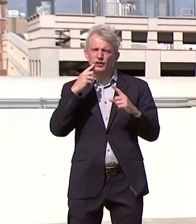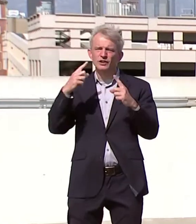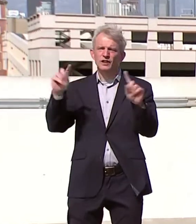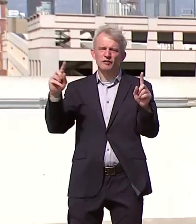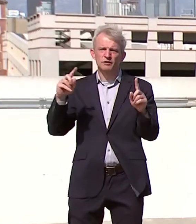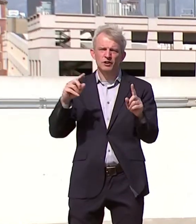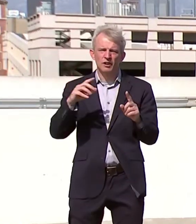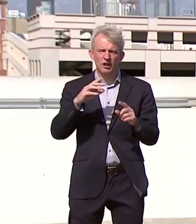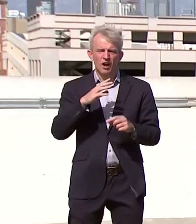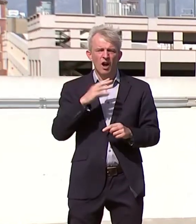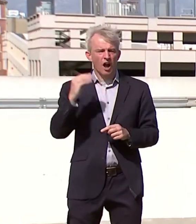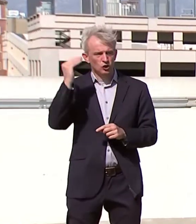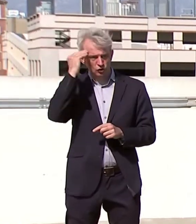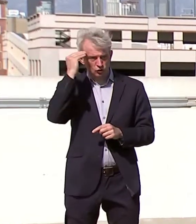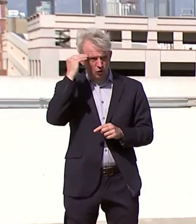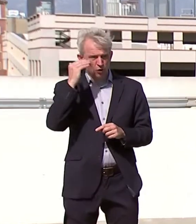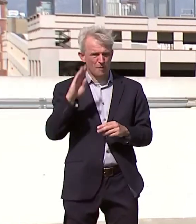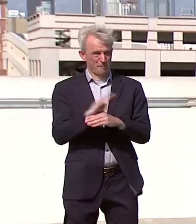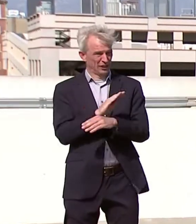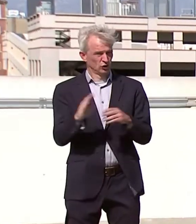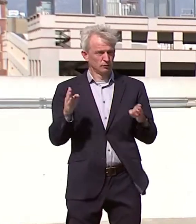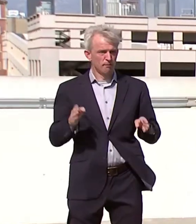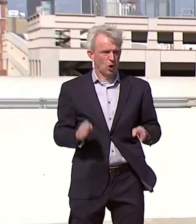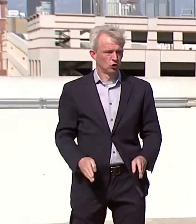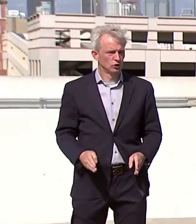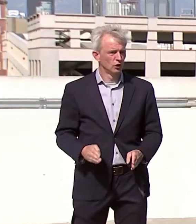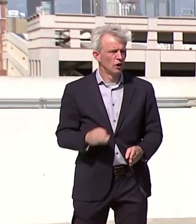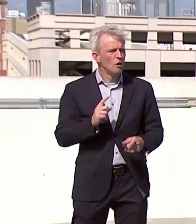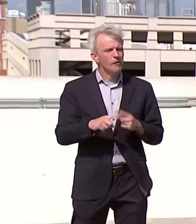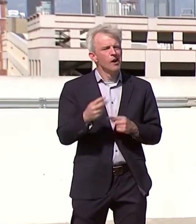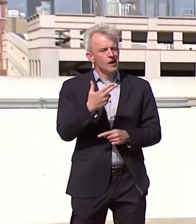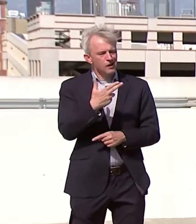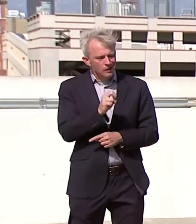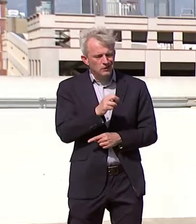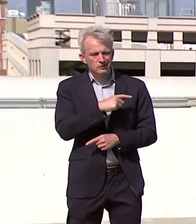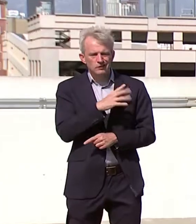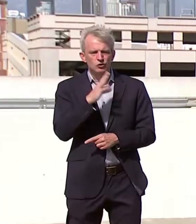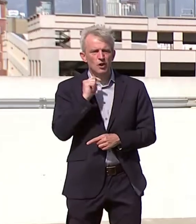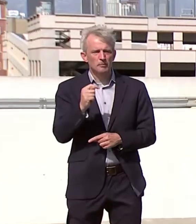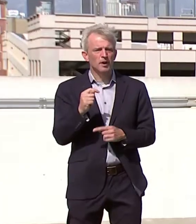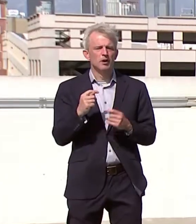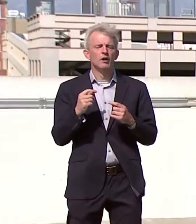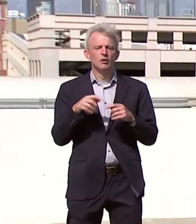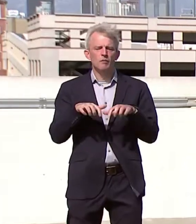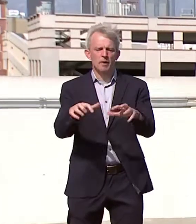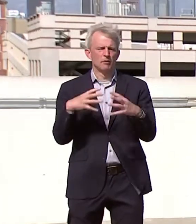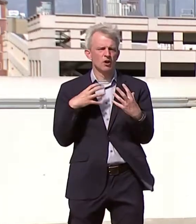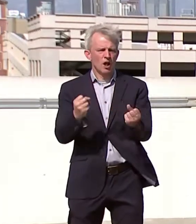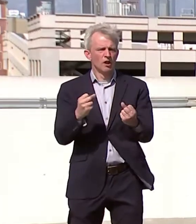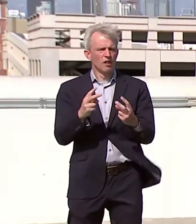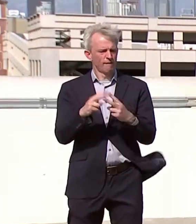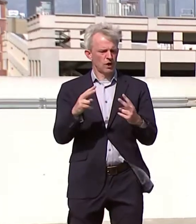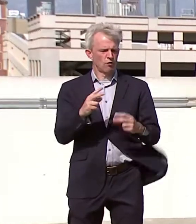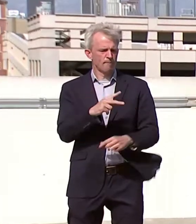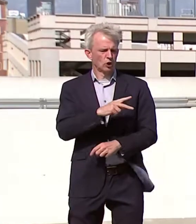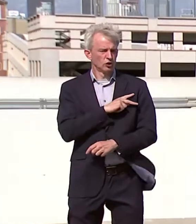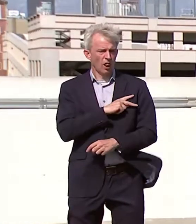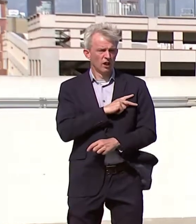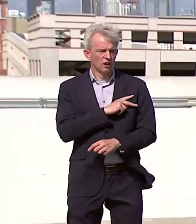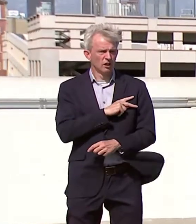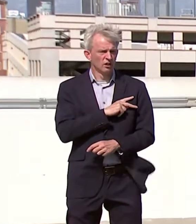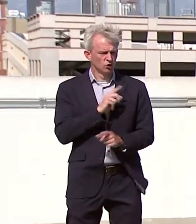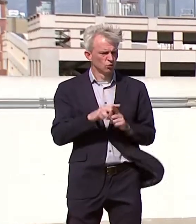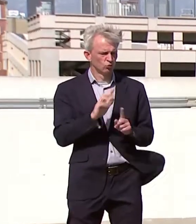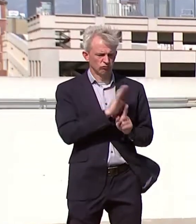and socially conscious entrepreneur, but he's been somebody who's spoken about public health very personally and made sure that he has always put his